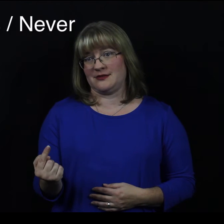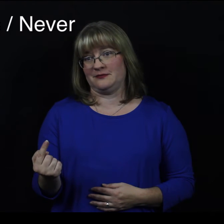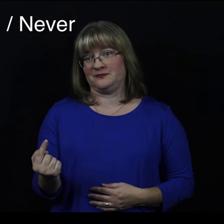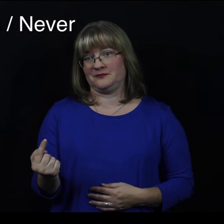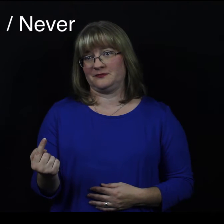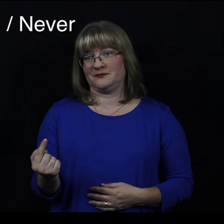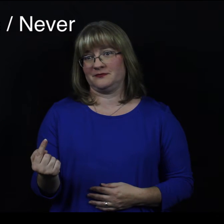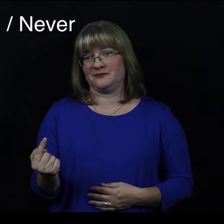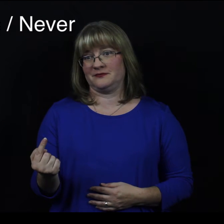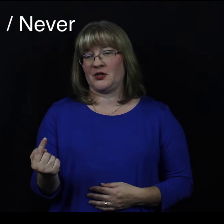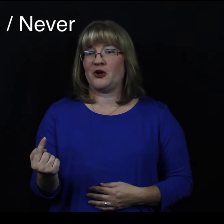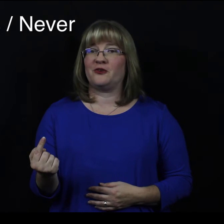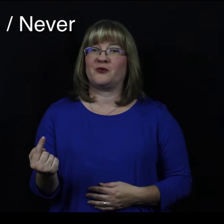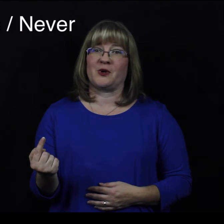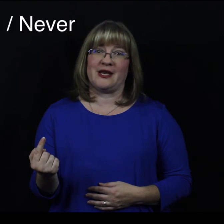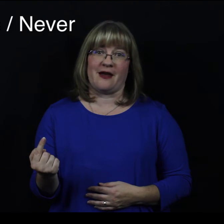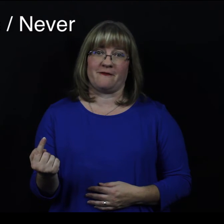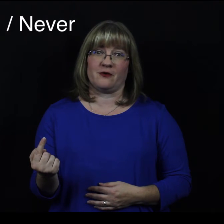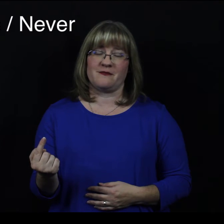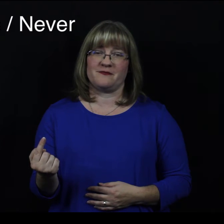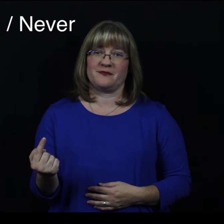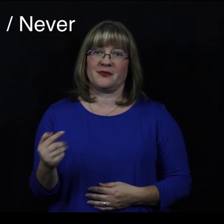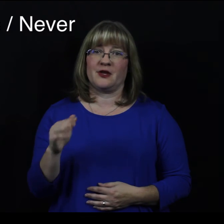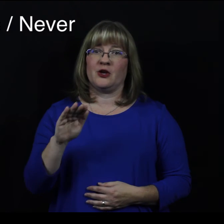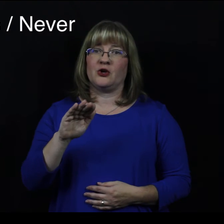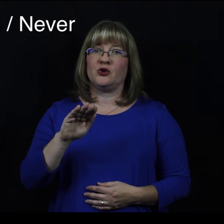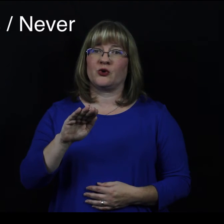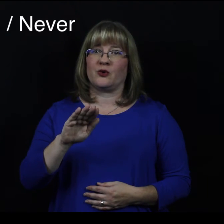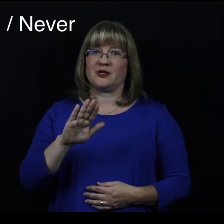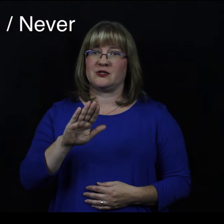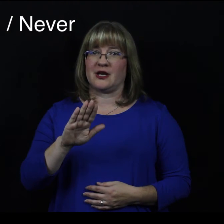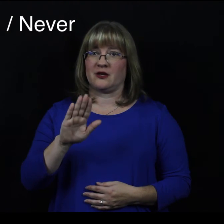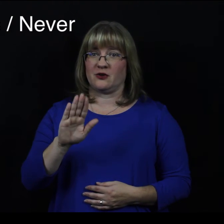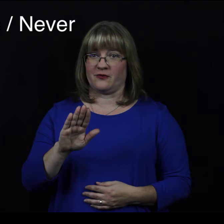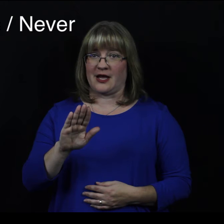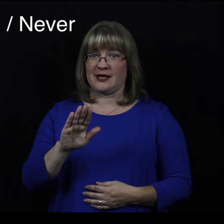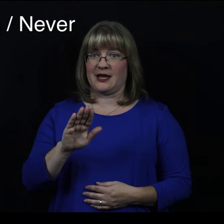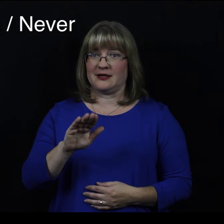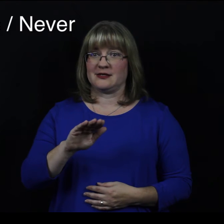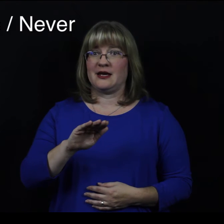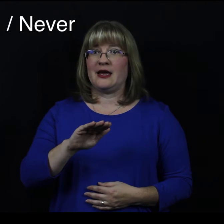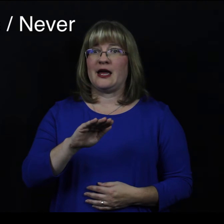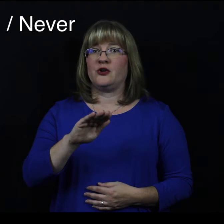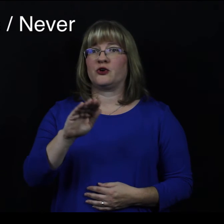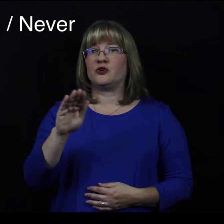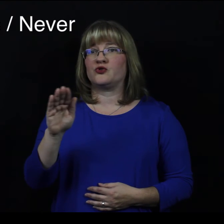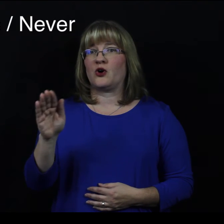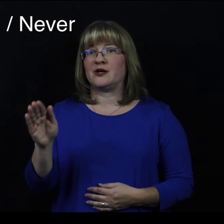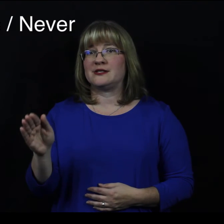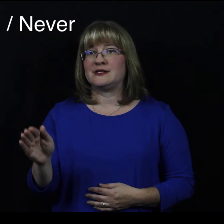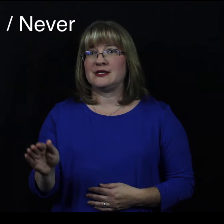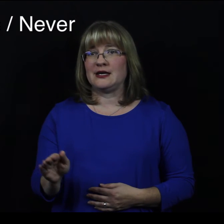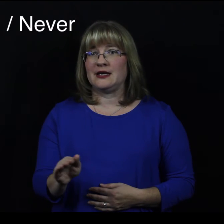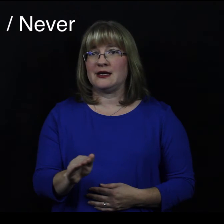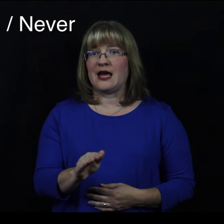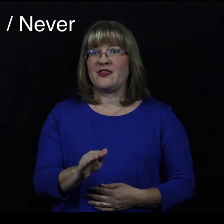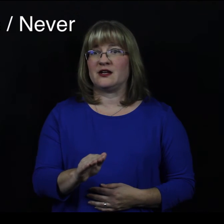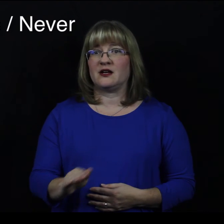Always. For never, you're going to take your flat hand and you're going to draw a C and then